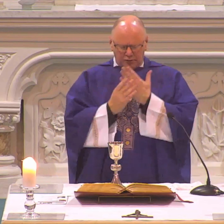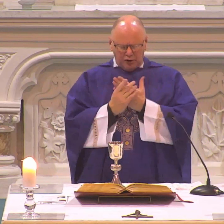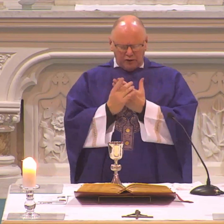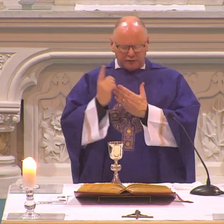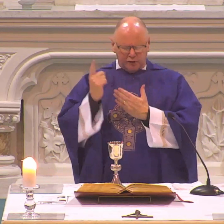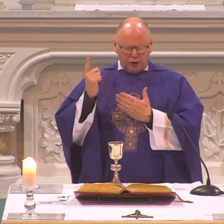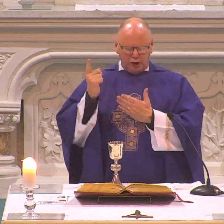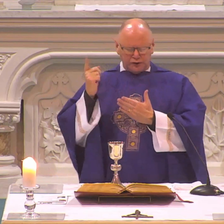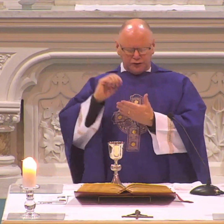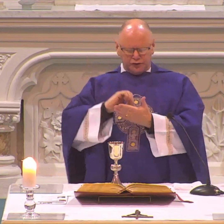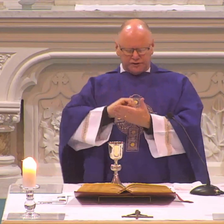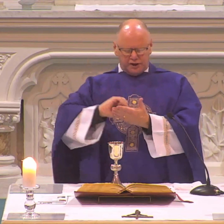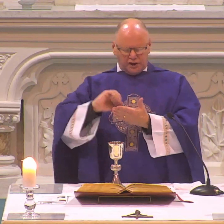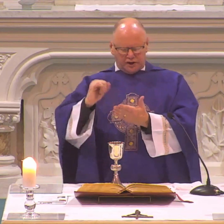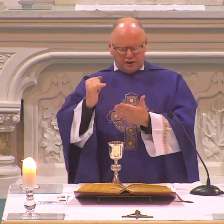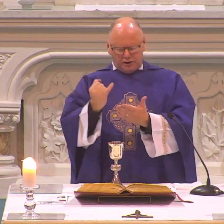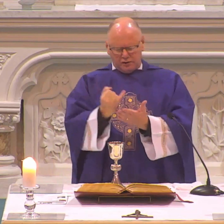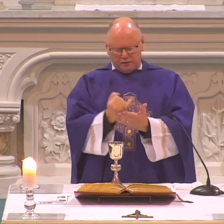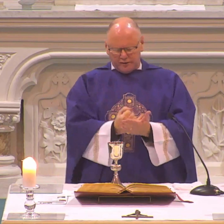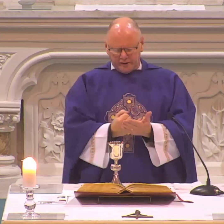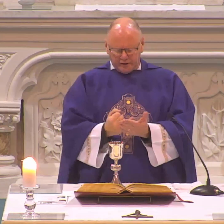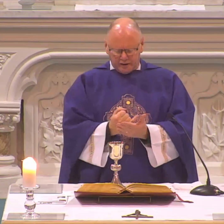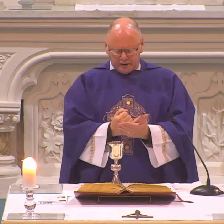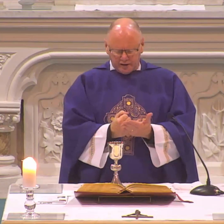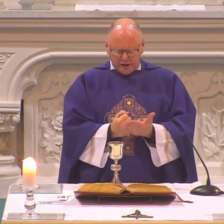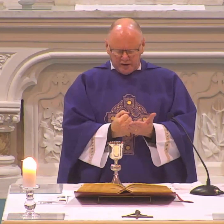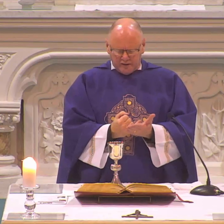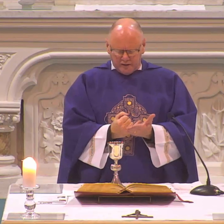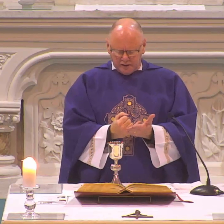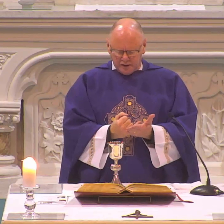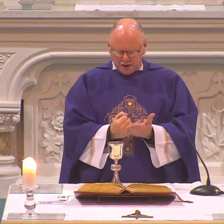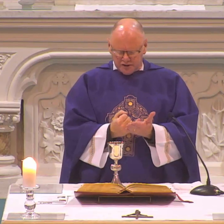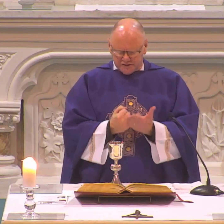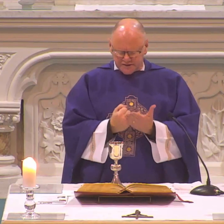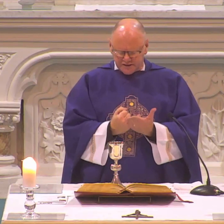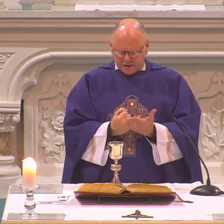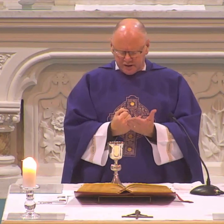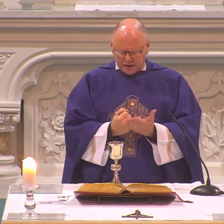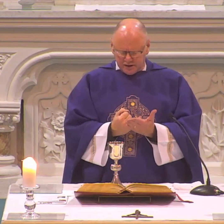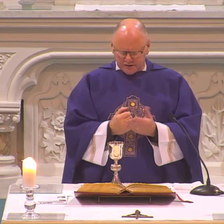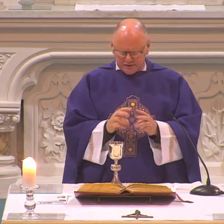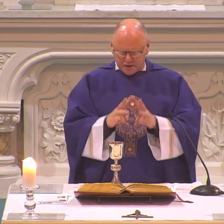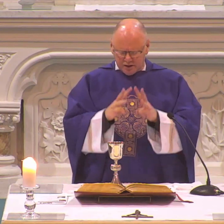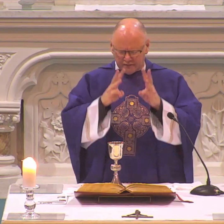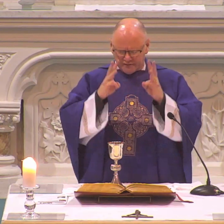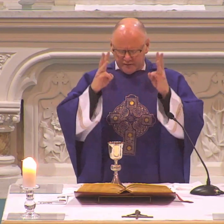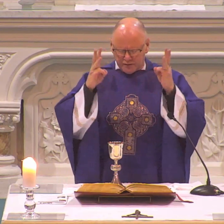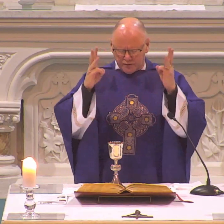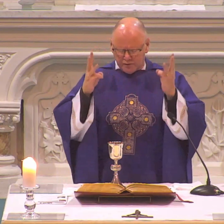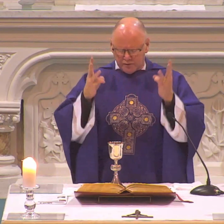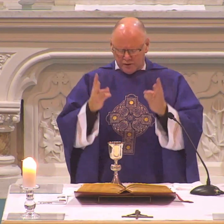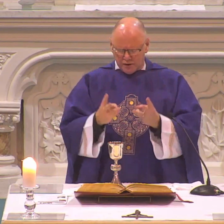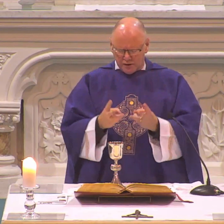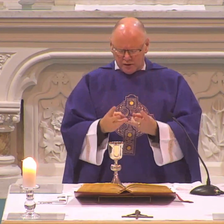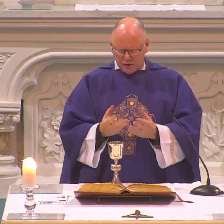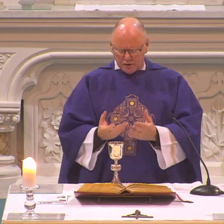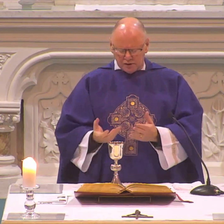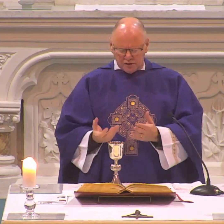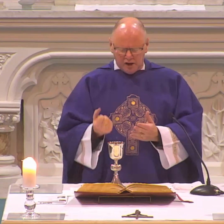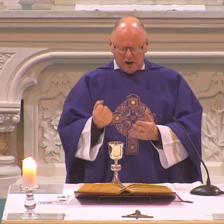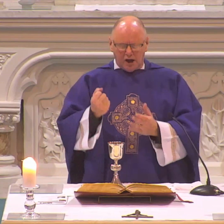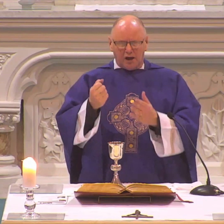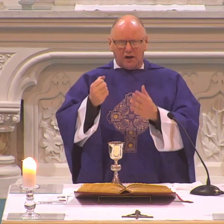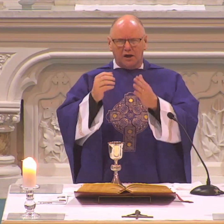Lamb of God, you take away the sins of the